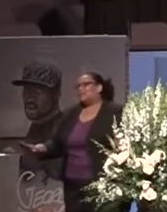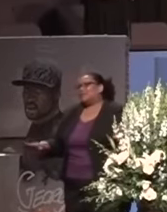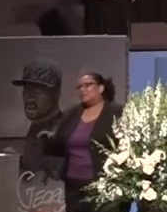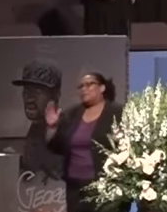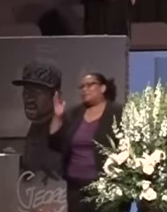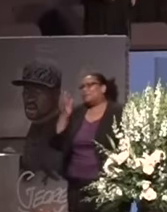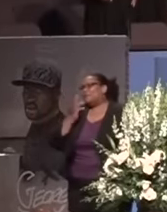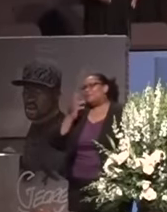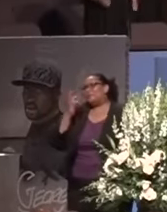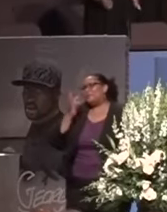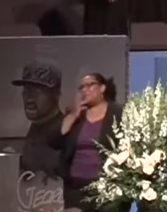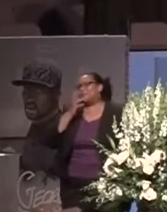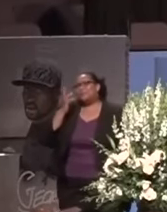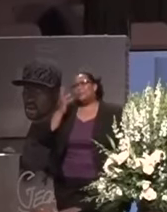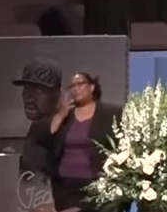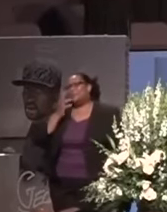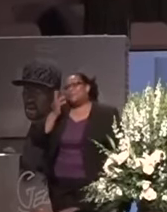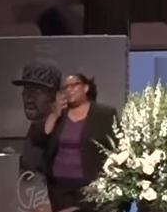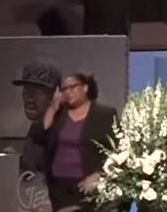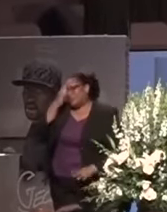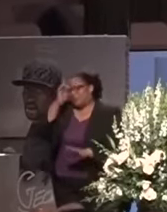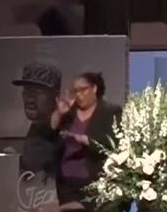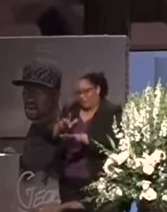All who